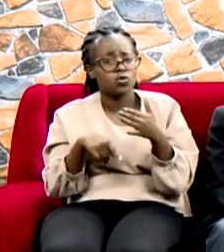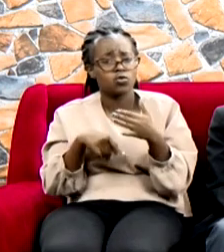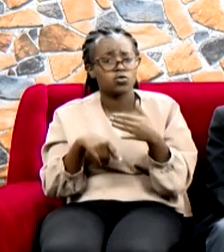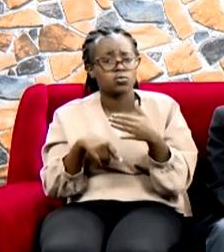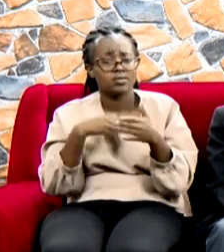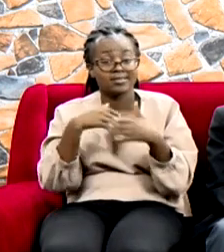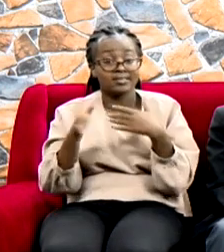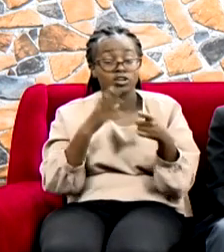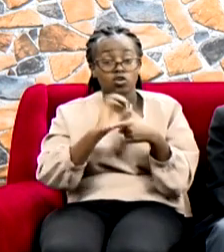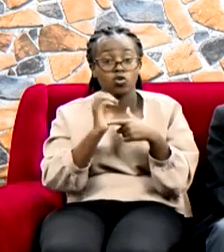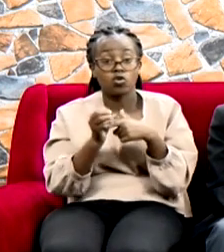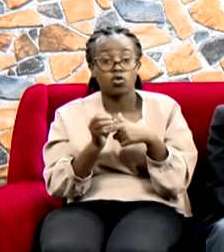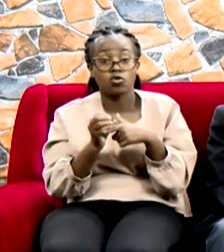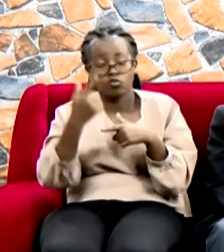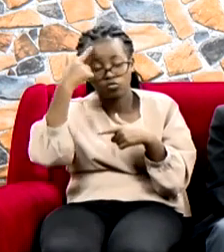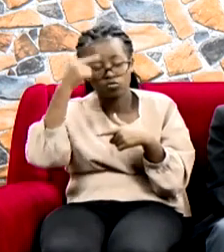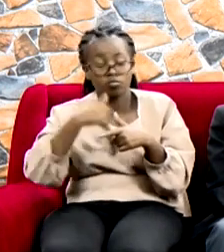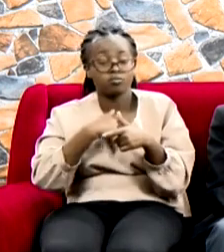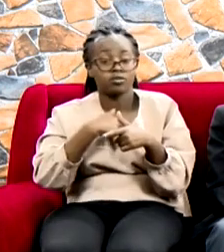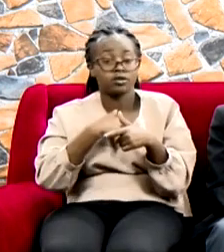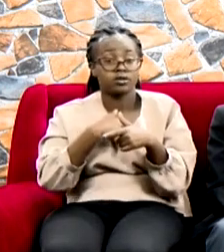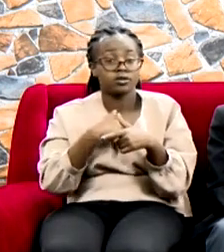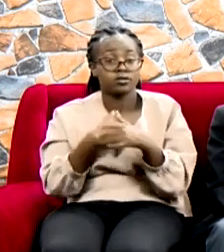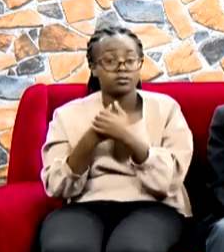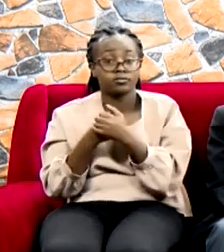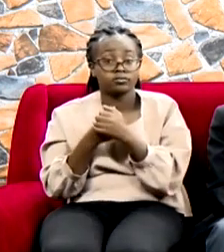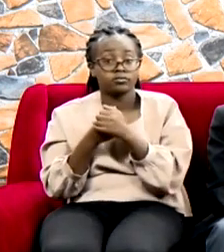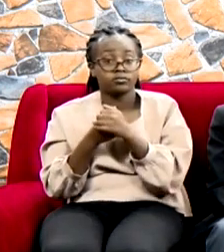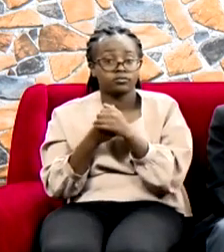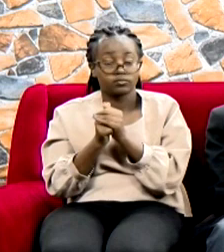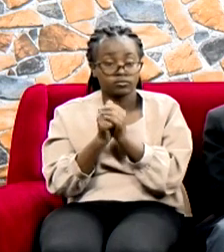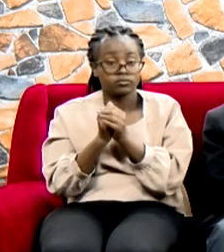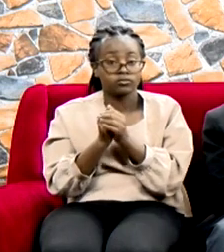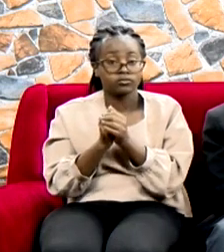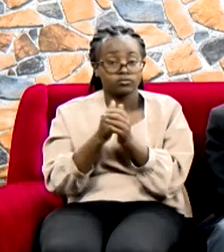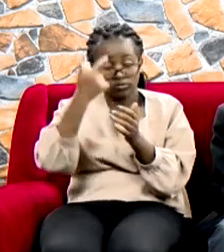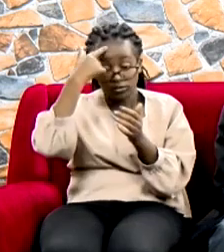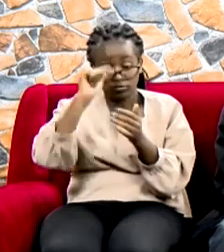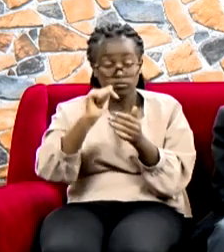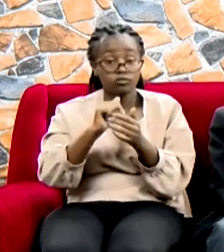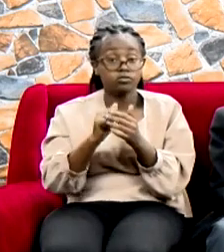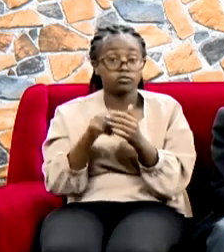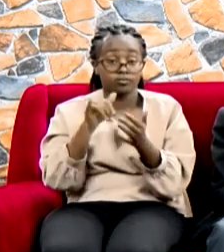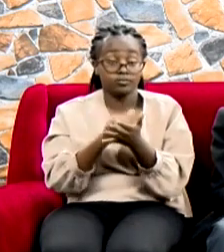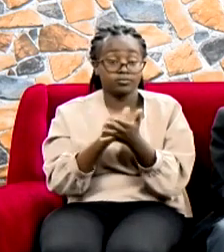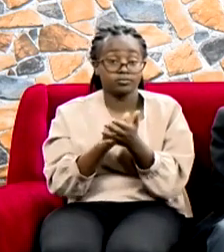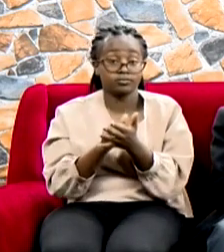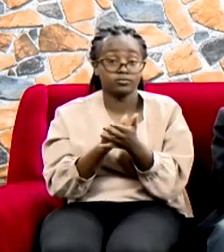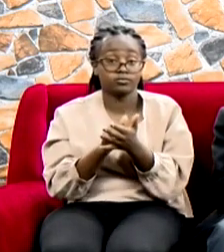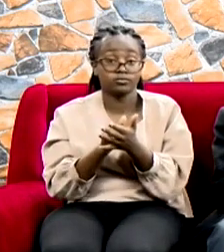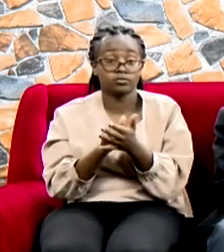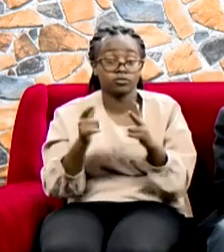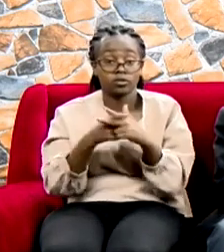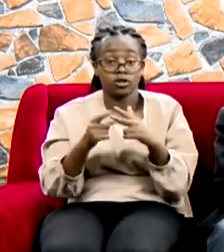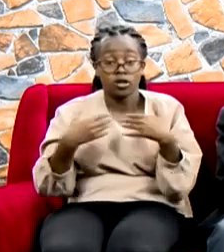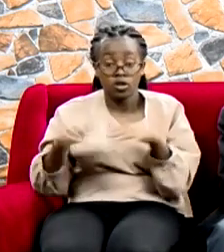like a sign or a symptom for me to, apart from the mobility loss? Now for muscular dystrophy, you